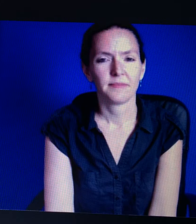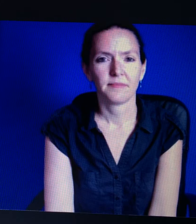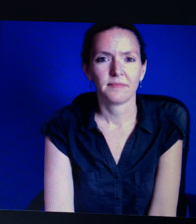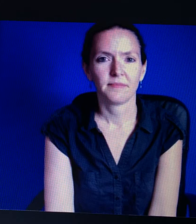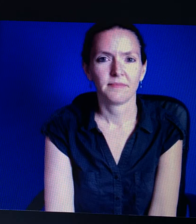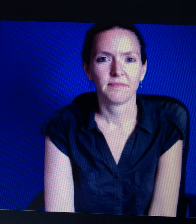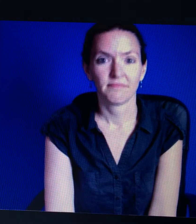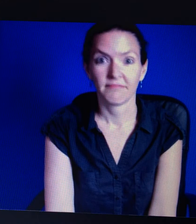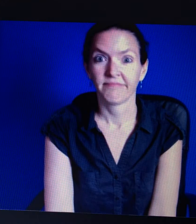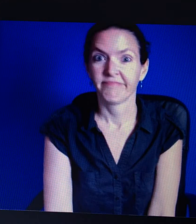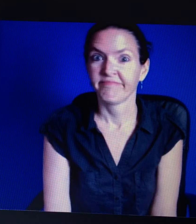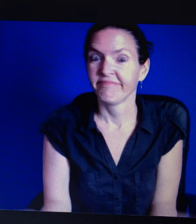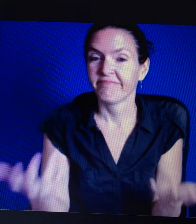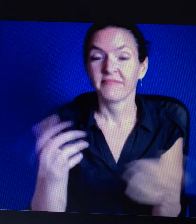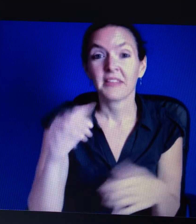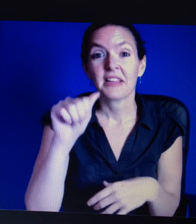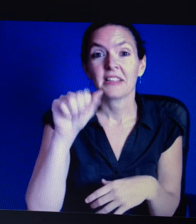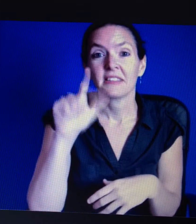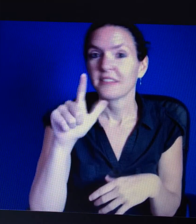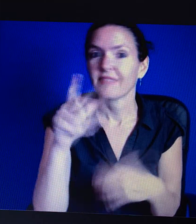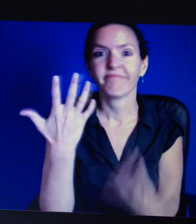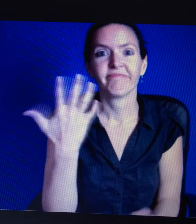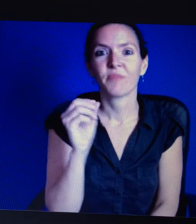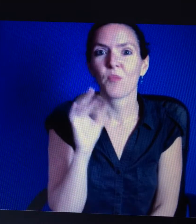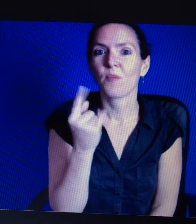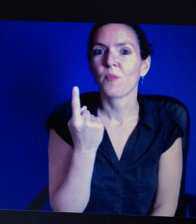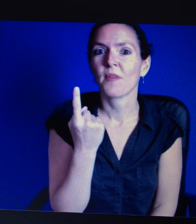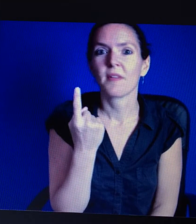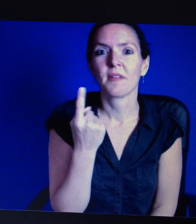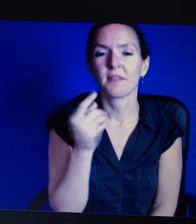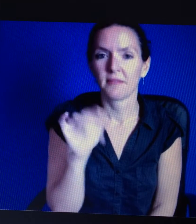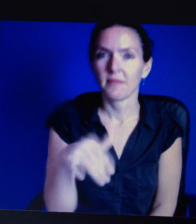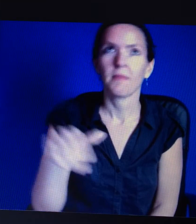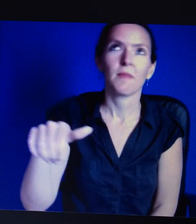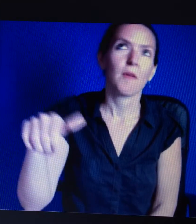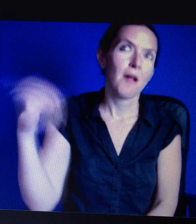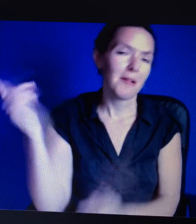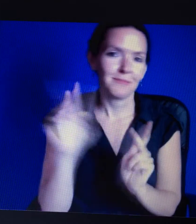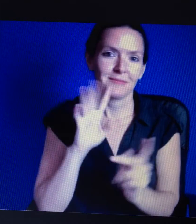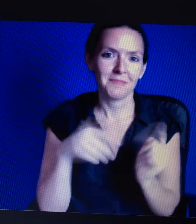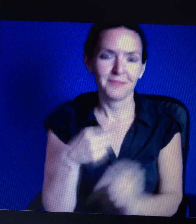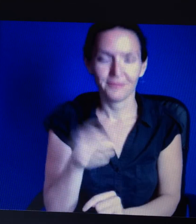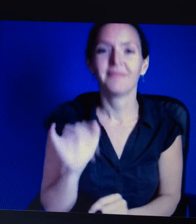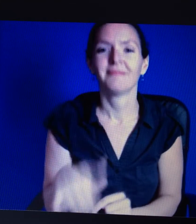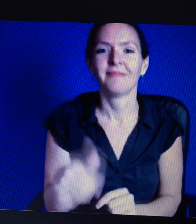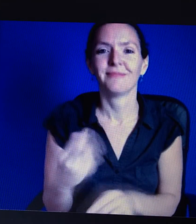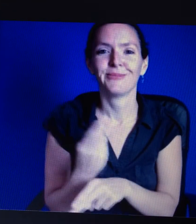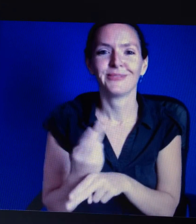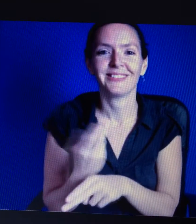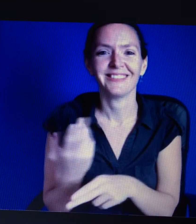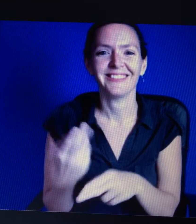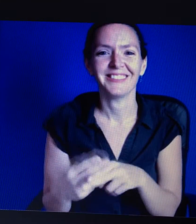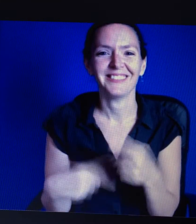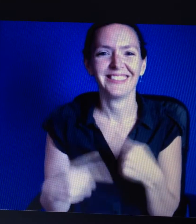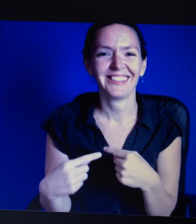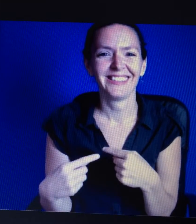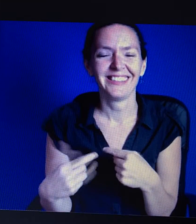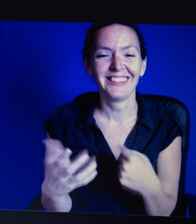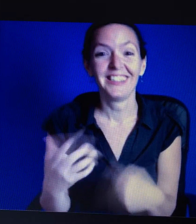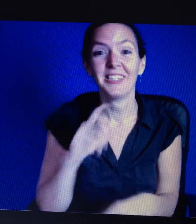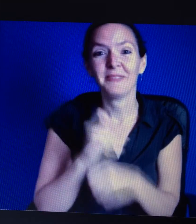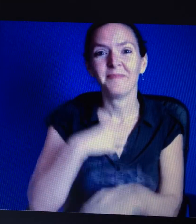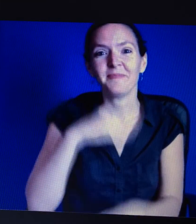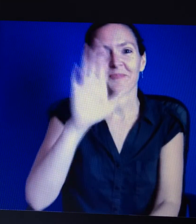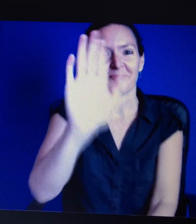Hey, Bubba. All right. ASL, it has one rule about